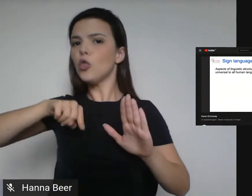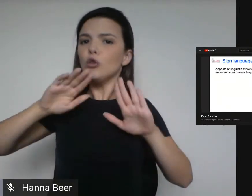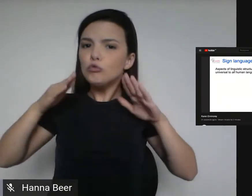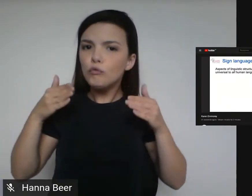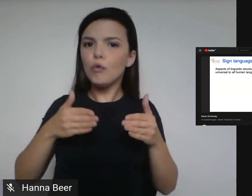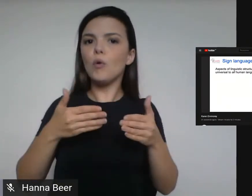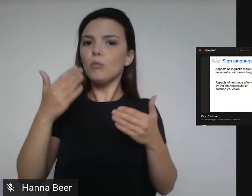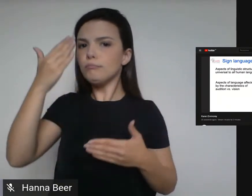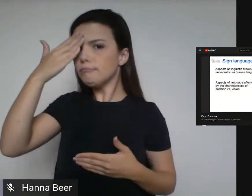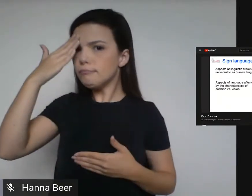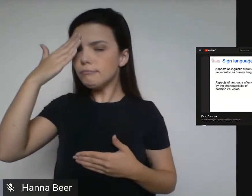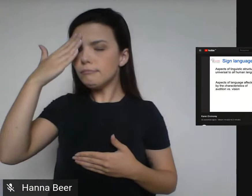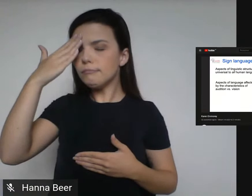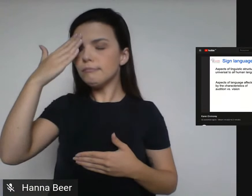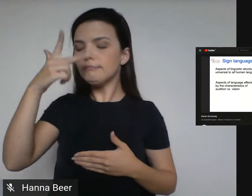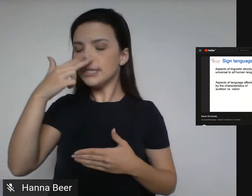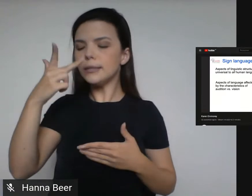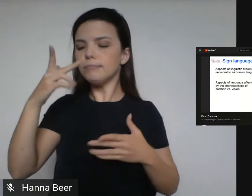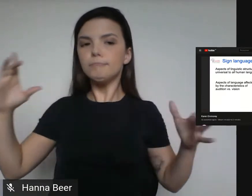sign-specific.